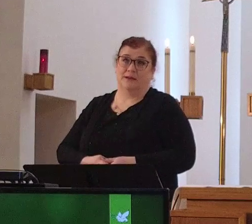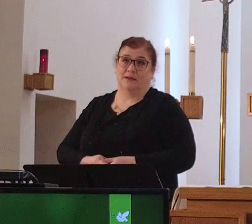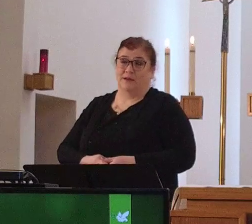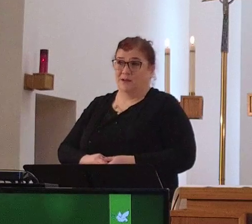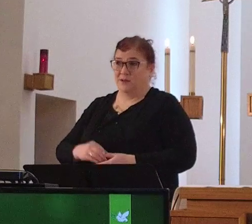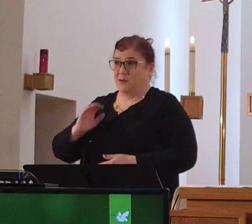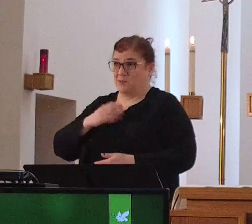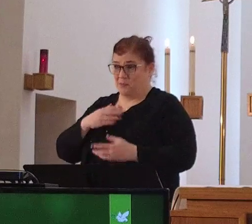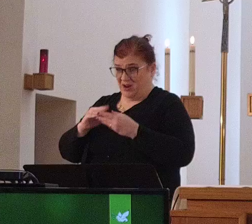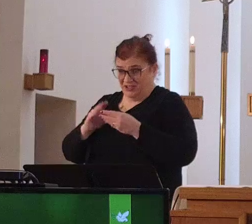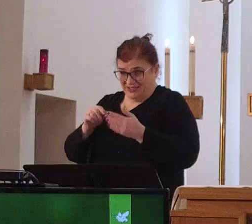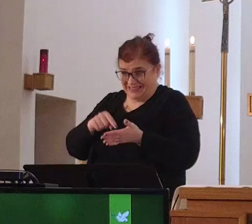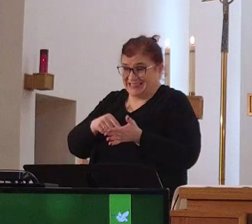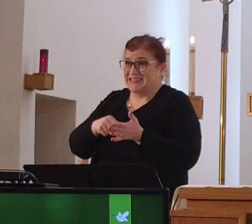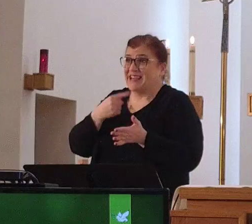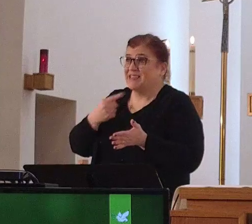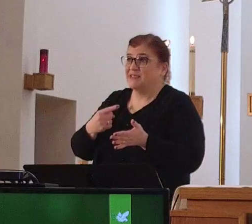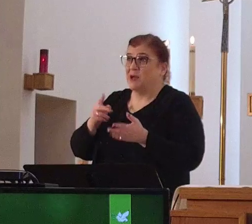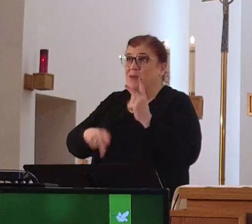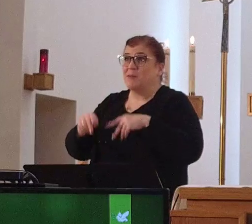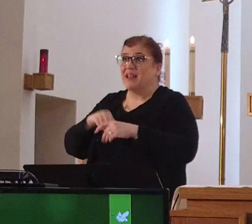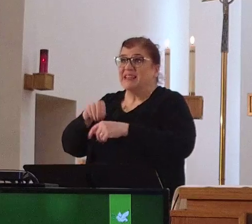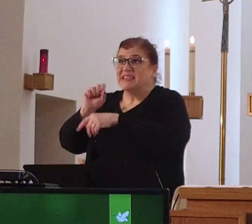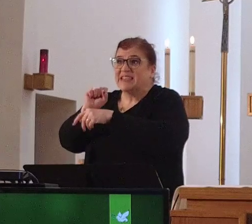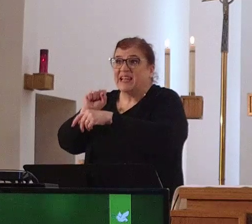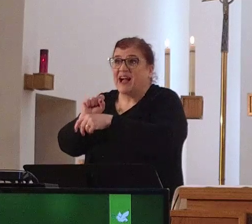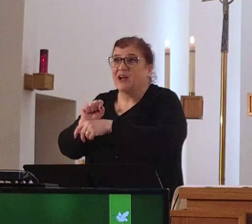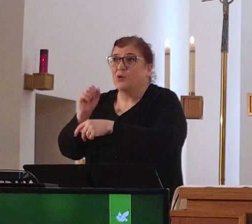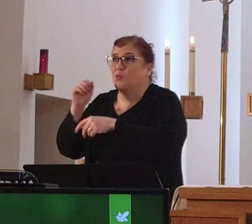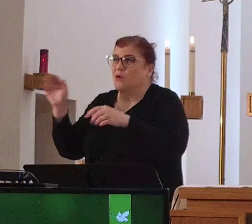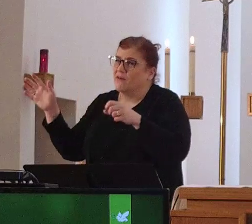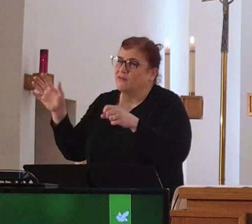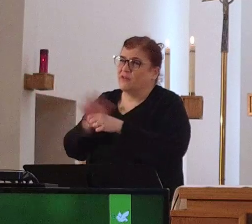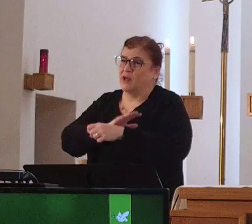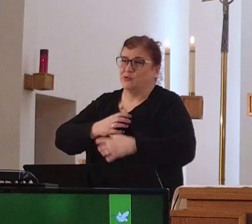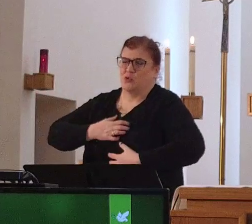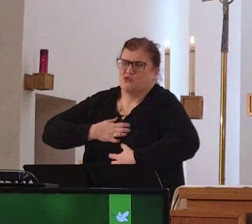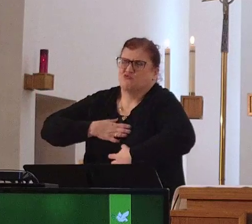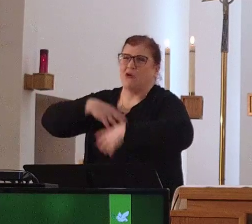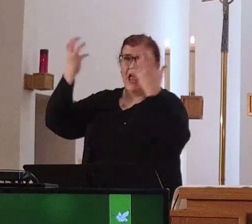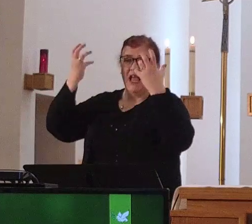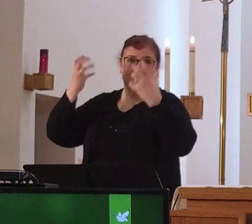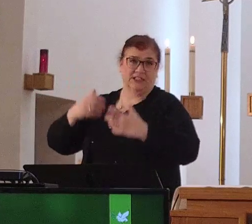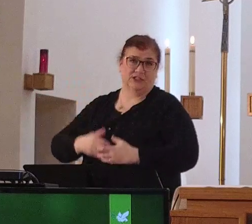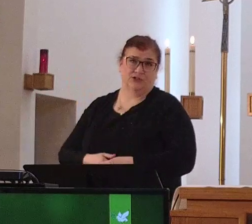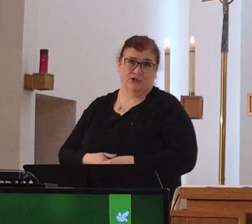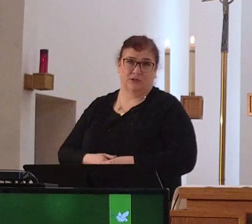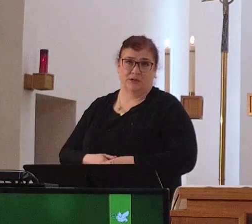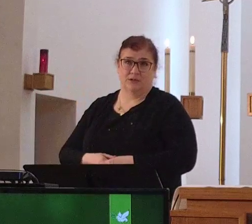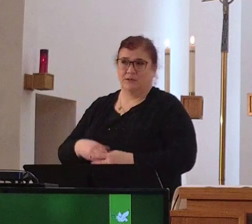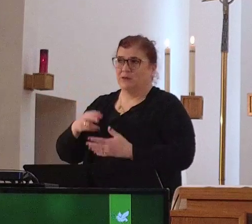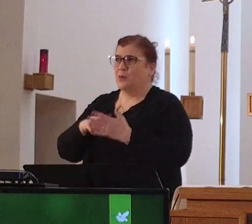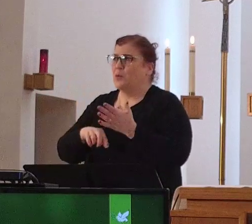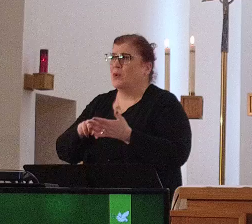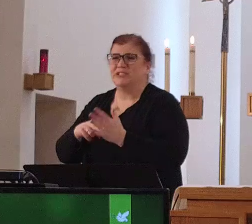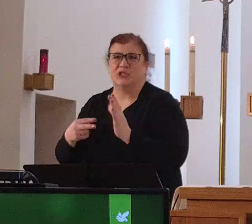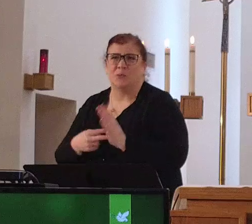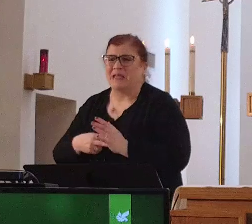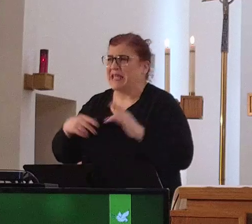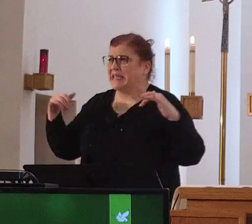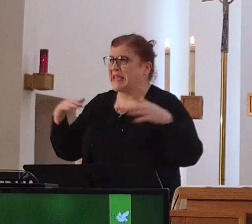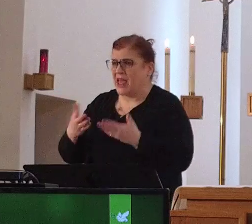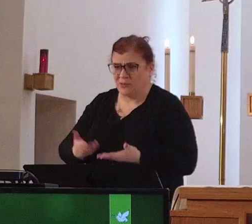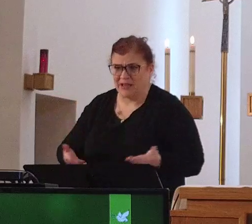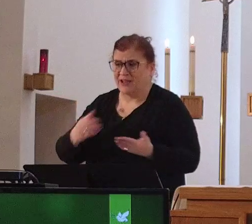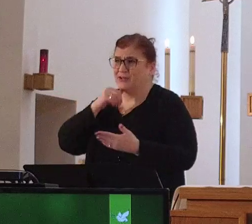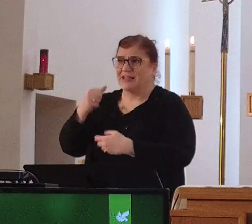but our text says that those in the synagogue were filled with rage. What do you mean that gathering